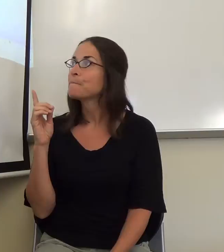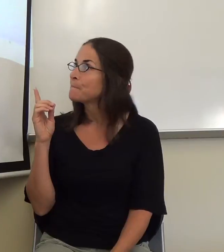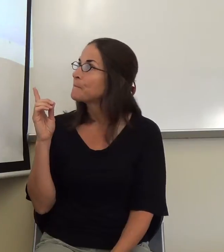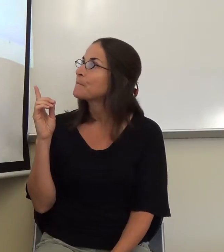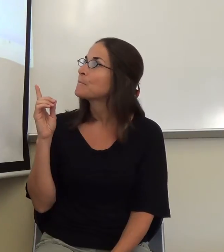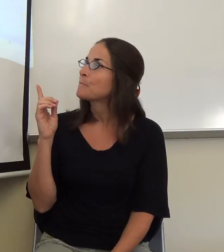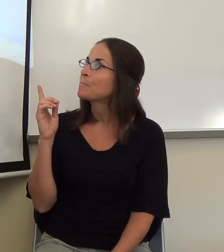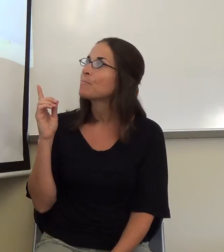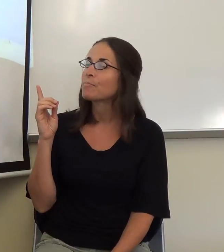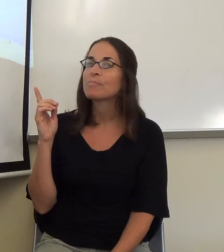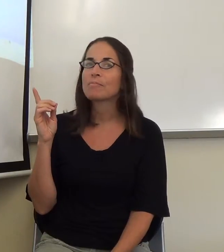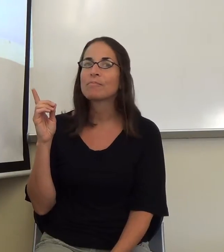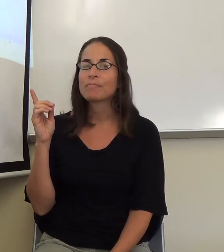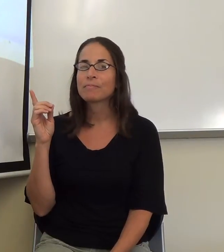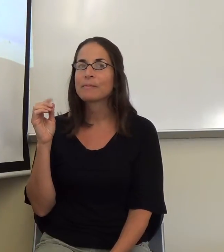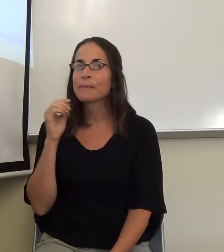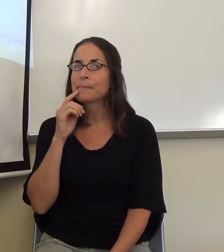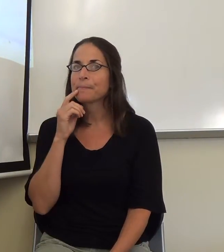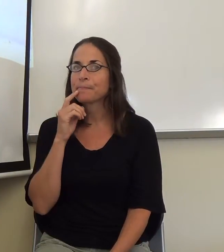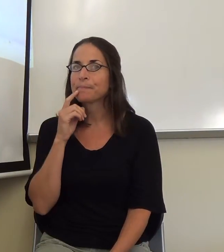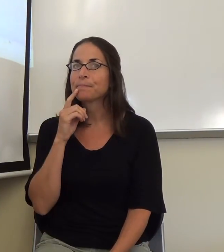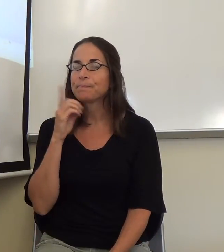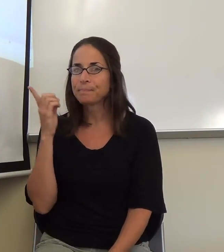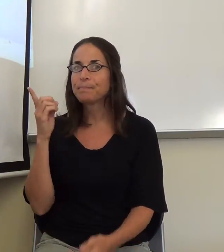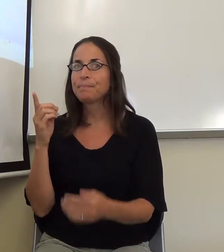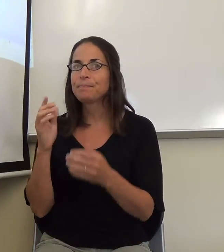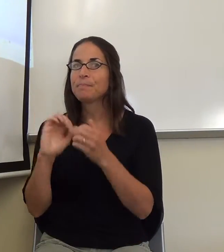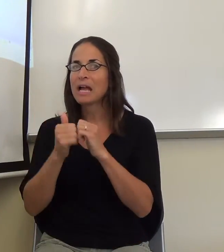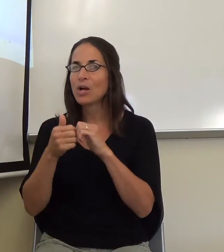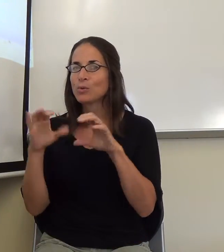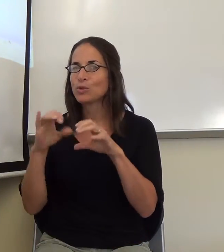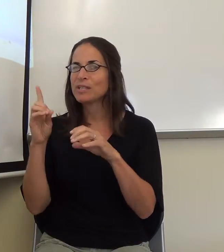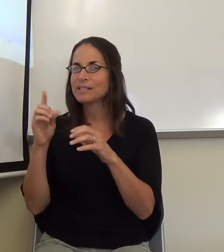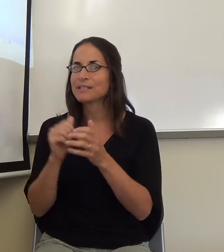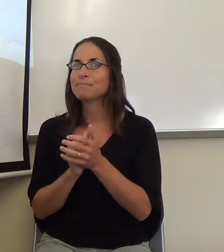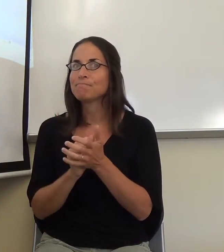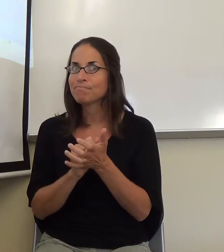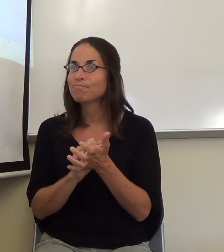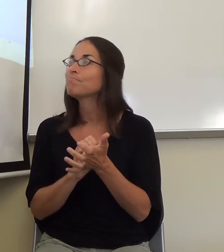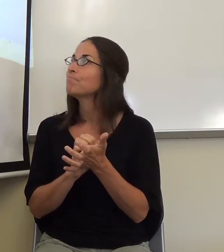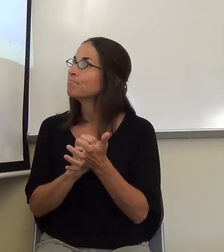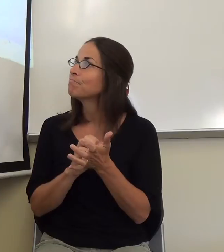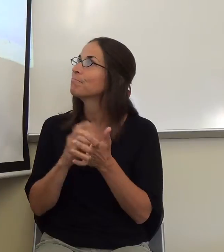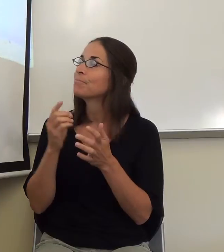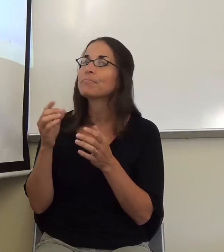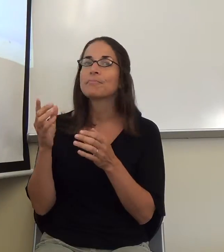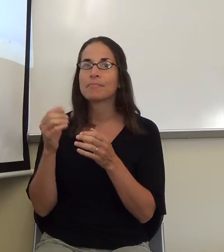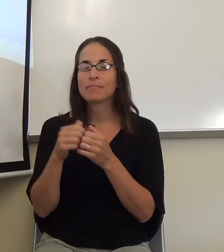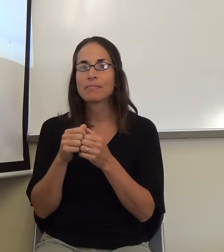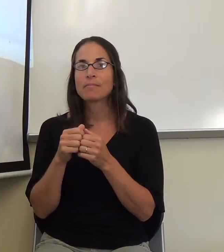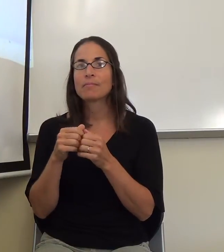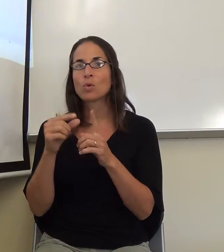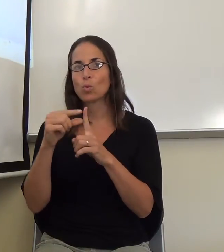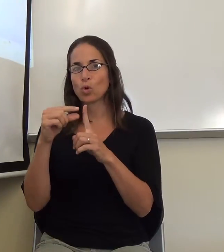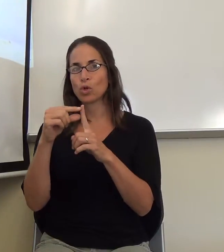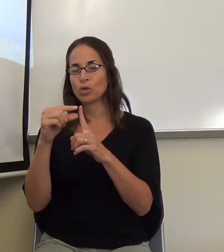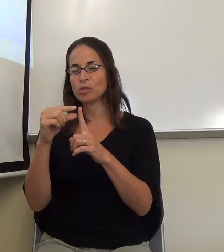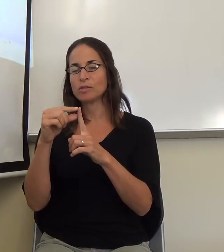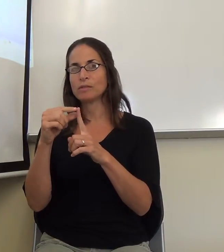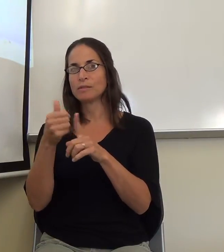it throughout. And this is kind of an interesting thing. Words tend to change meaning